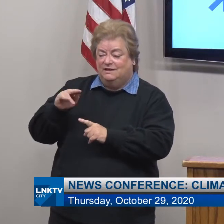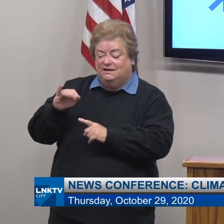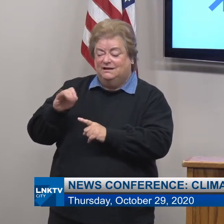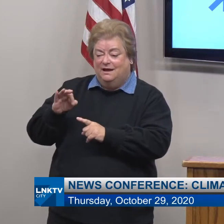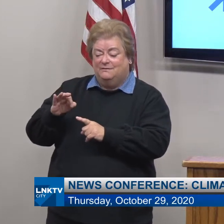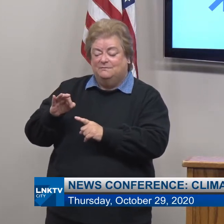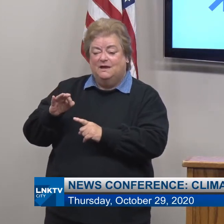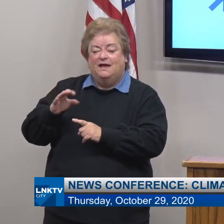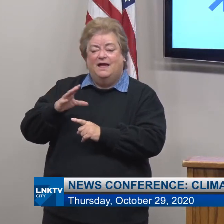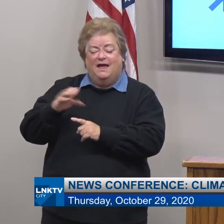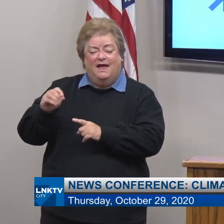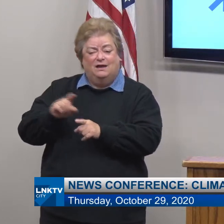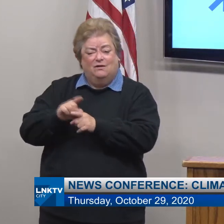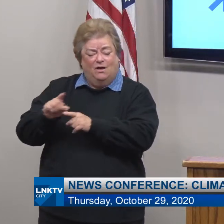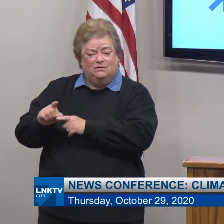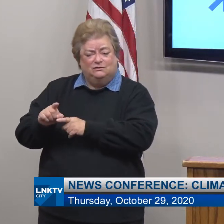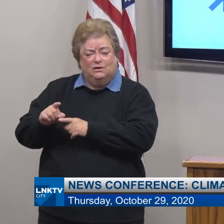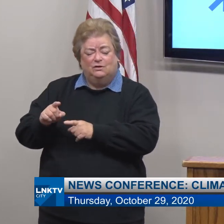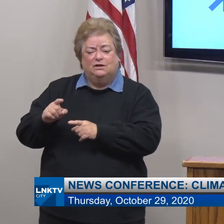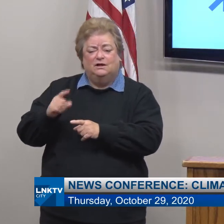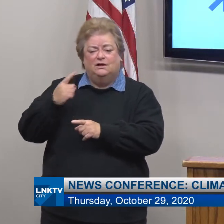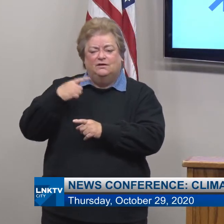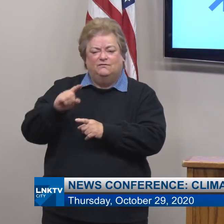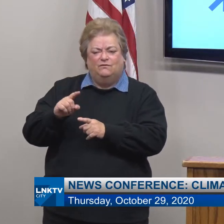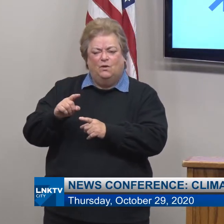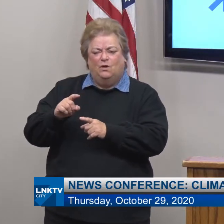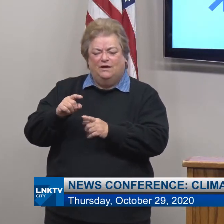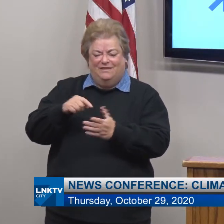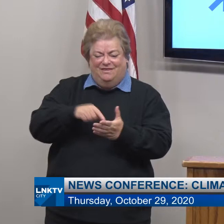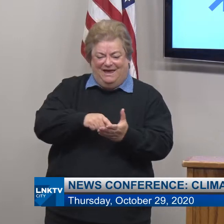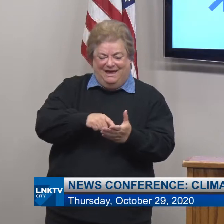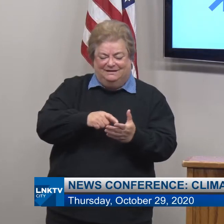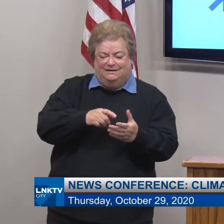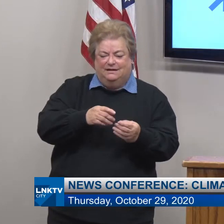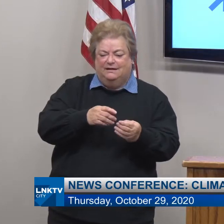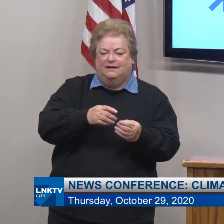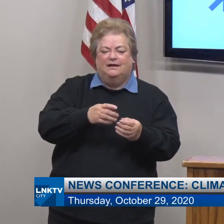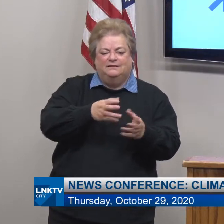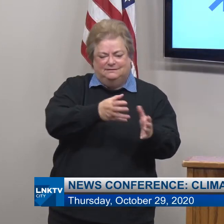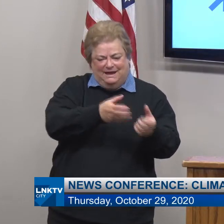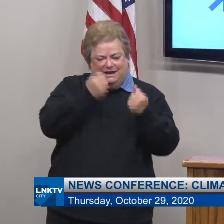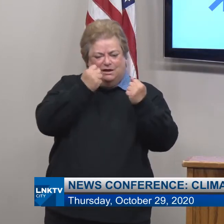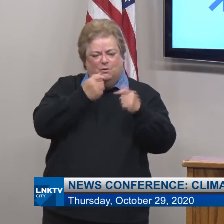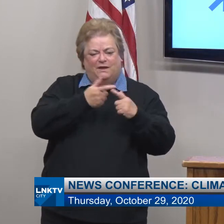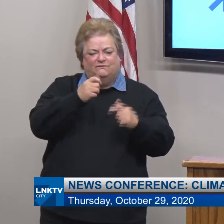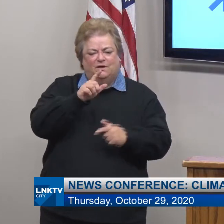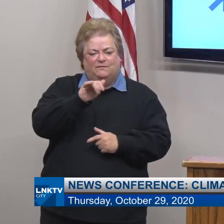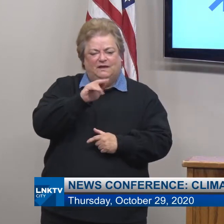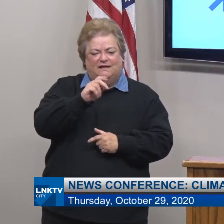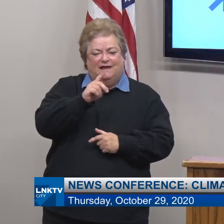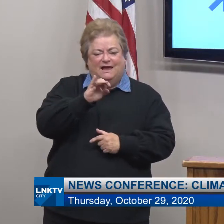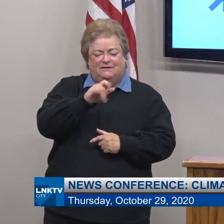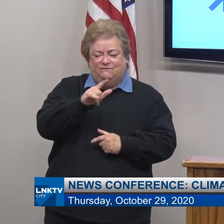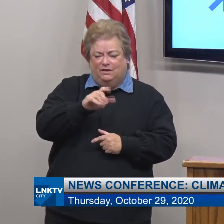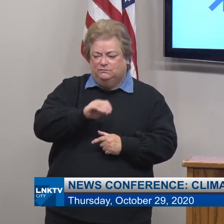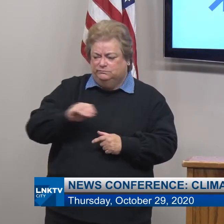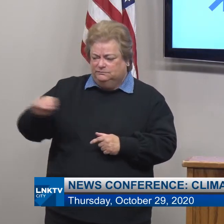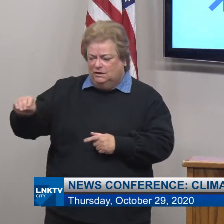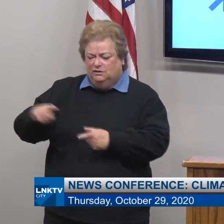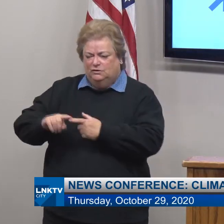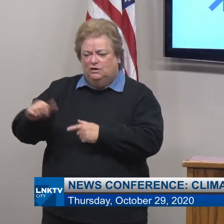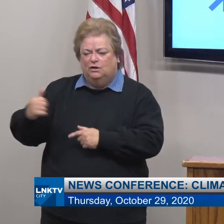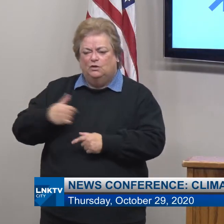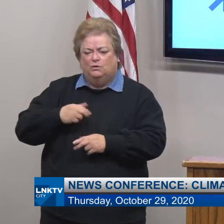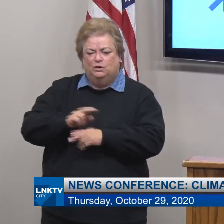most part, and more importantly, diverting this commodity from our landfills. For more than 20 years, used